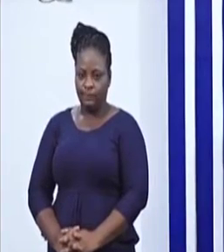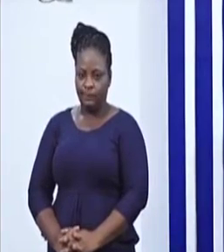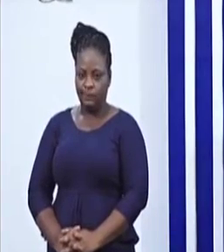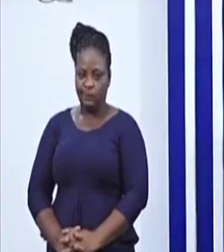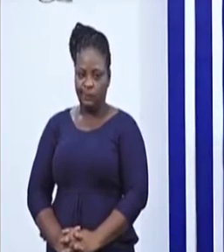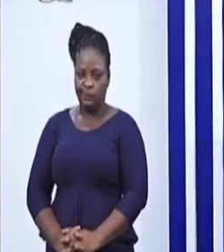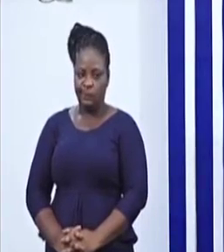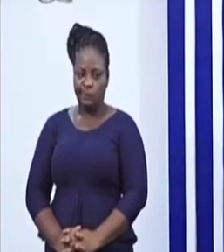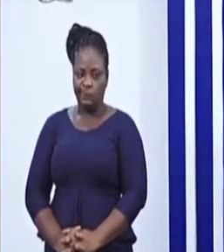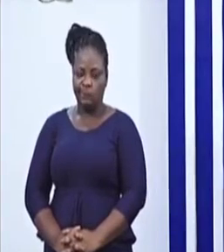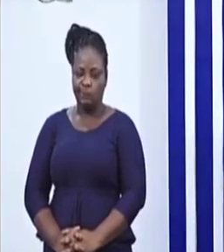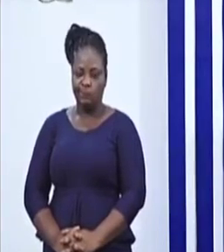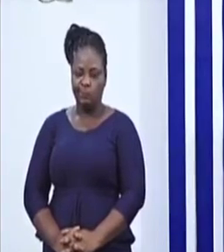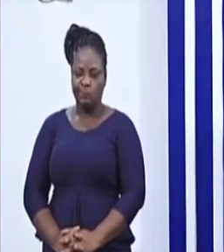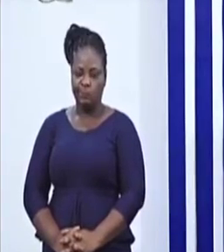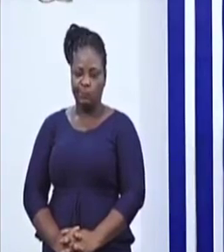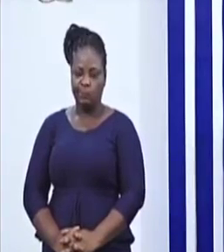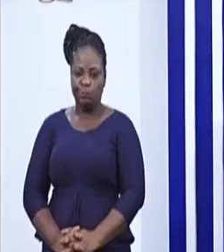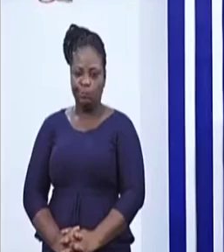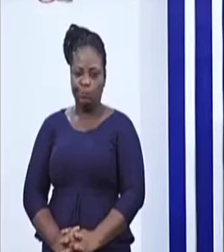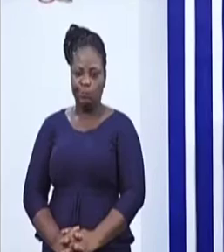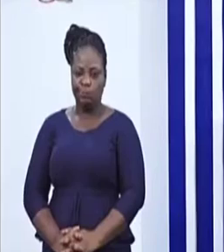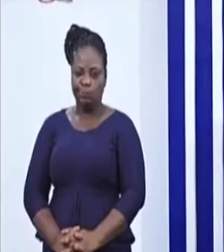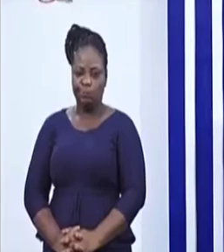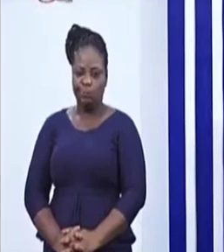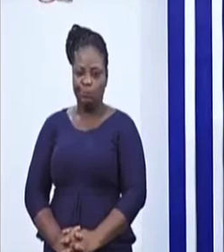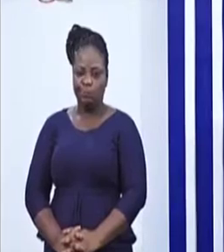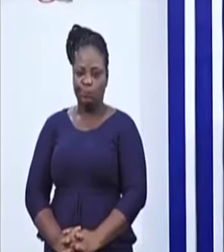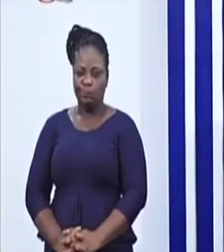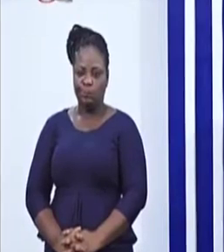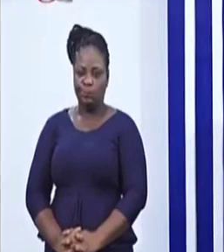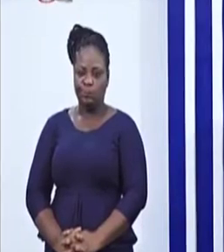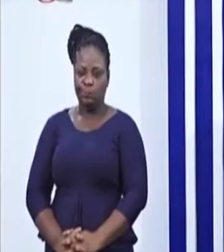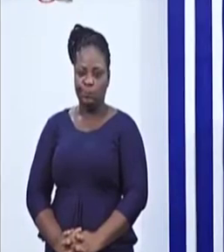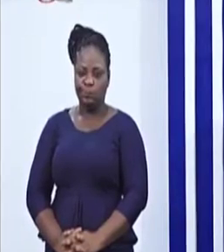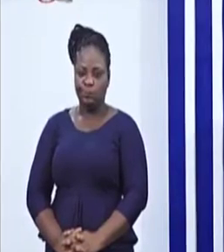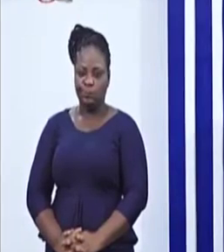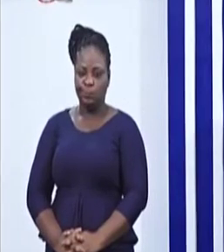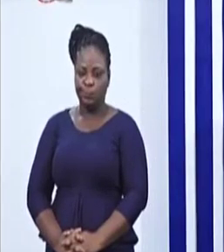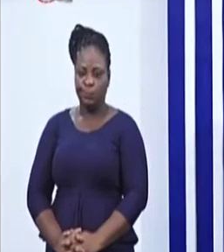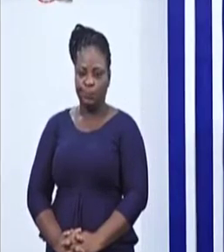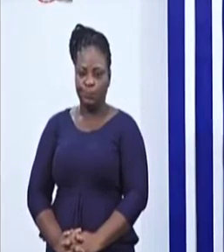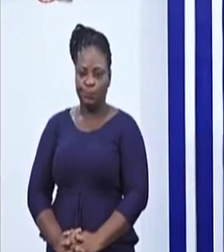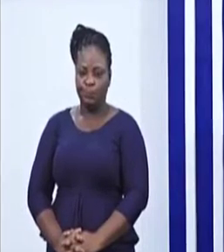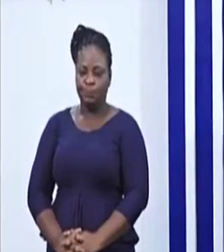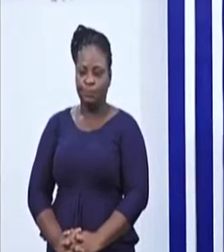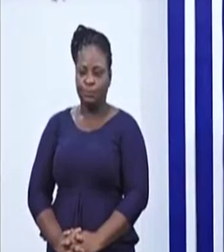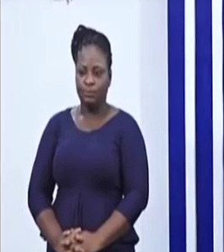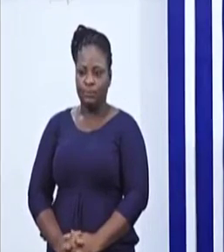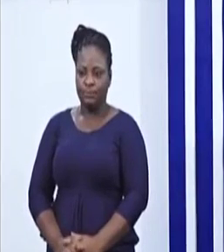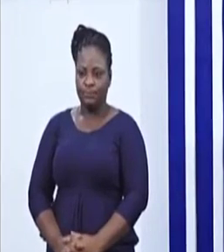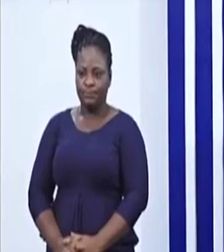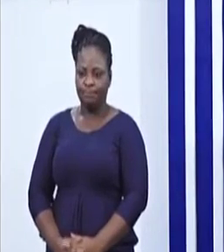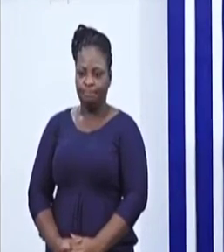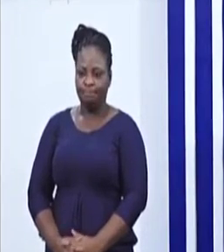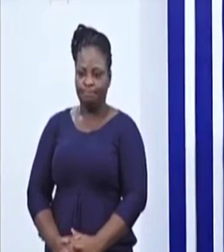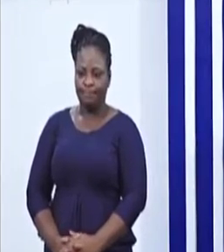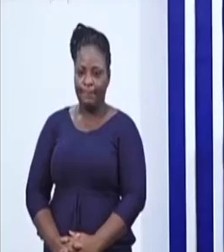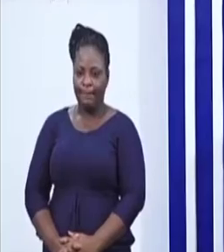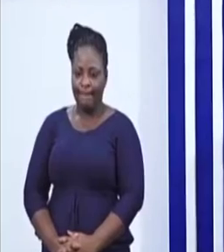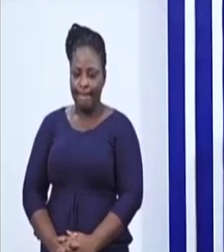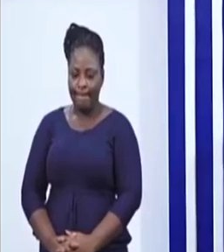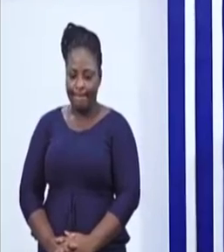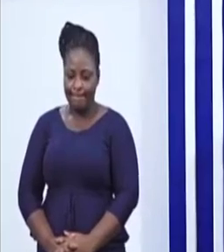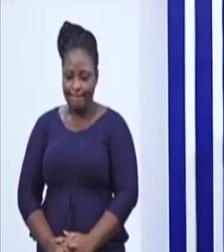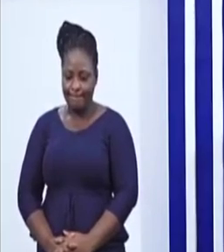fimi ya mi ade mi anonu daga amu magano ha susumo ikebana ovada